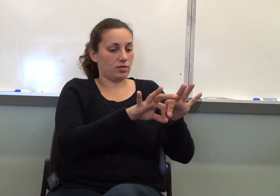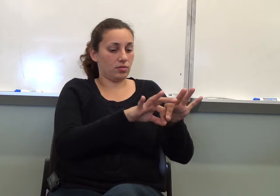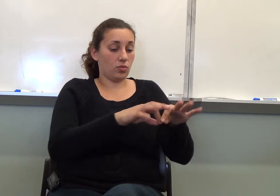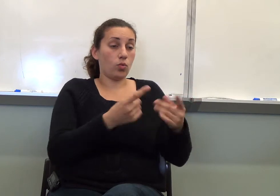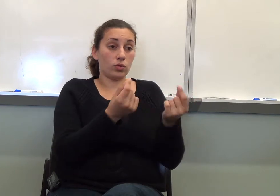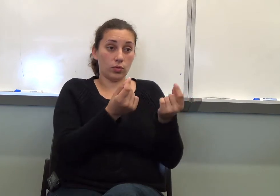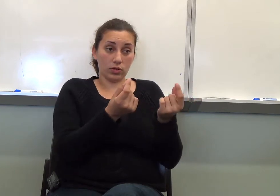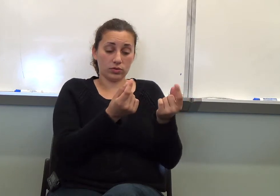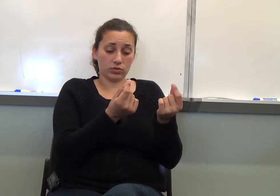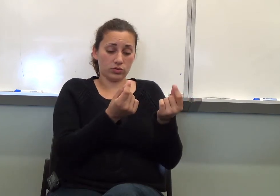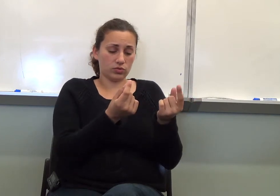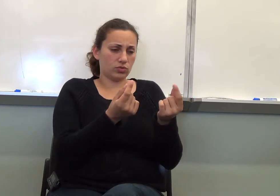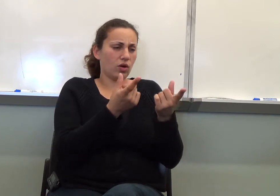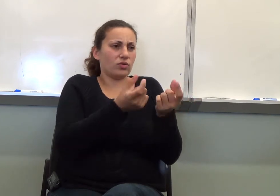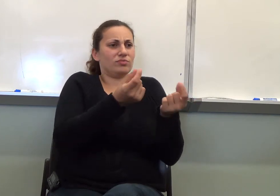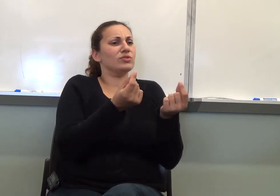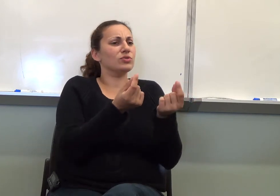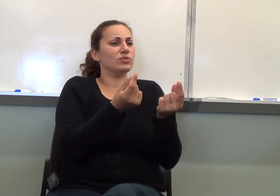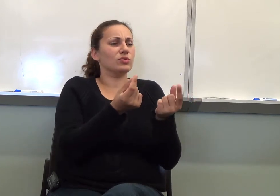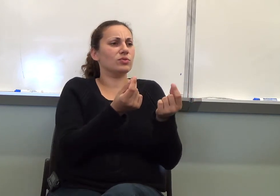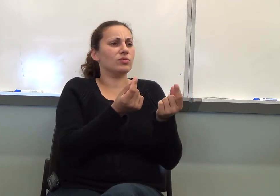m. To do that, I would have to subtract 3/10.